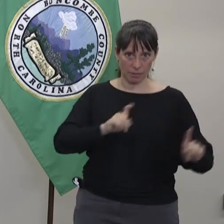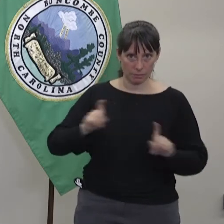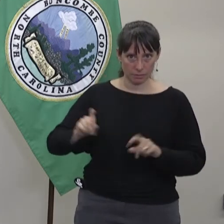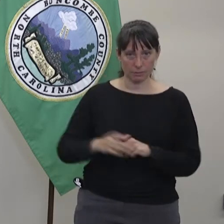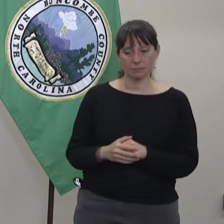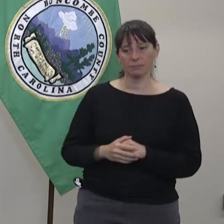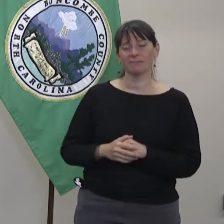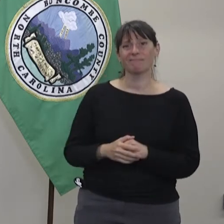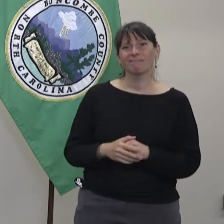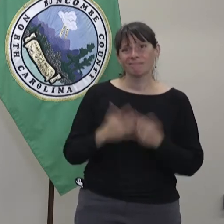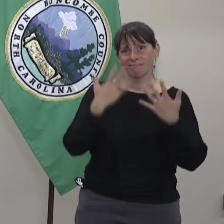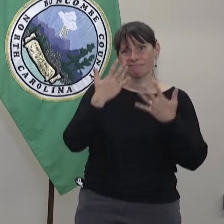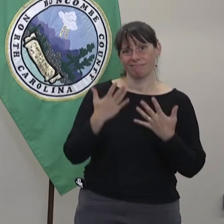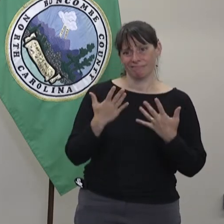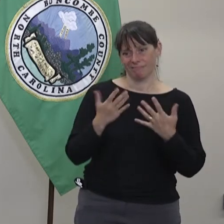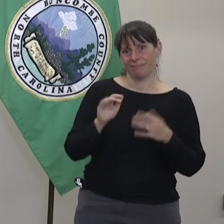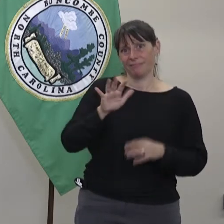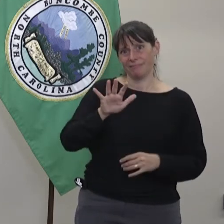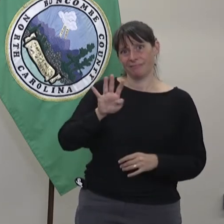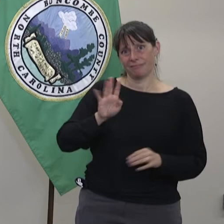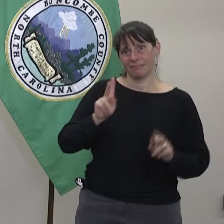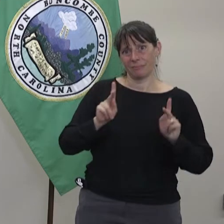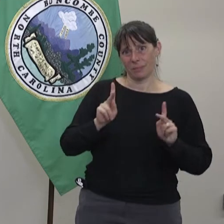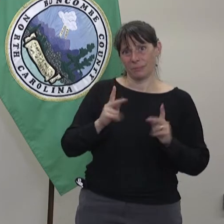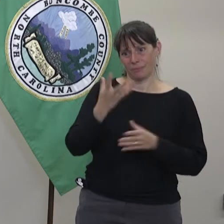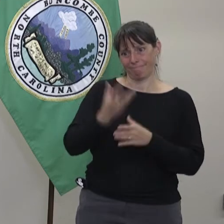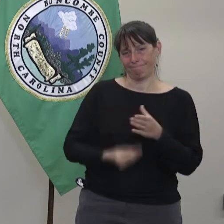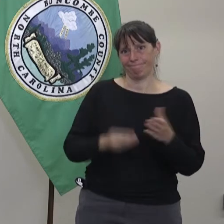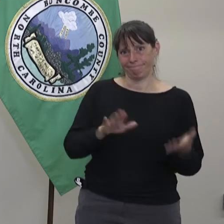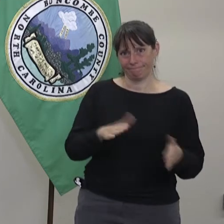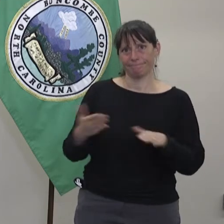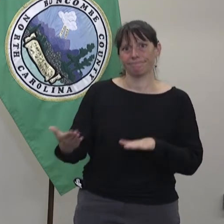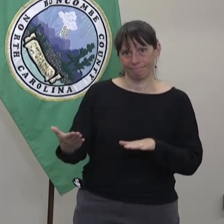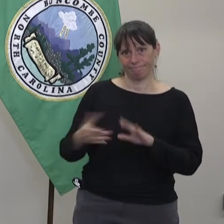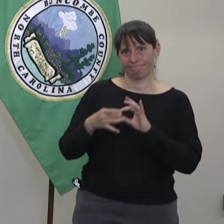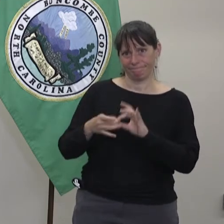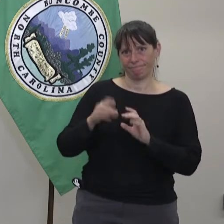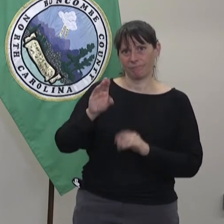The majority of those deaths have been associated with long-term care facility outbreaks.